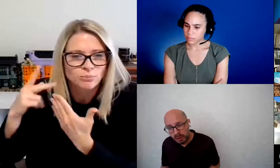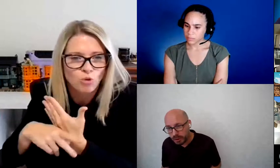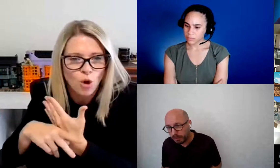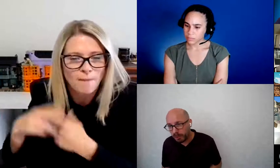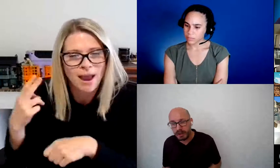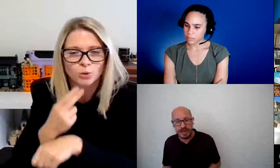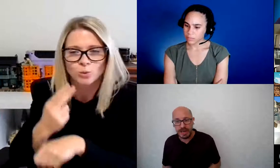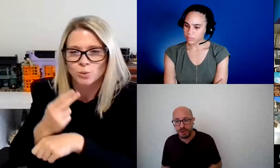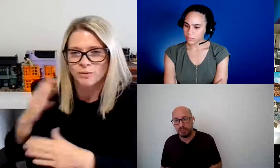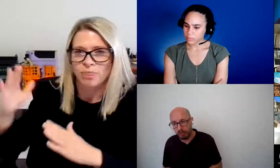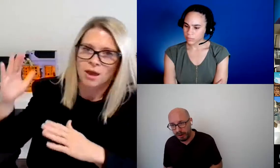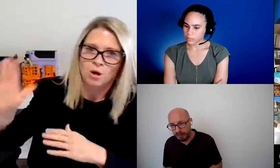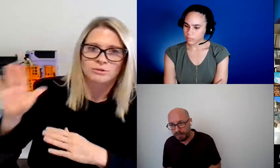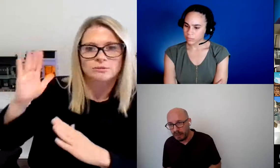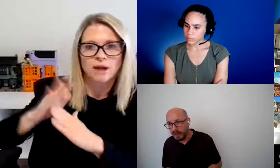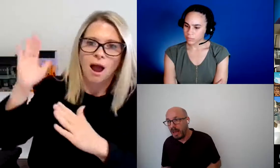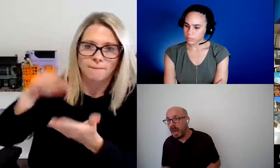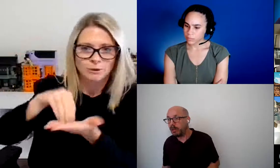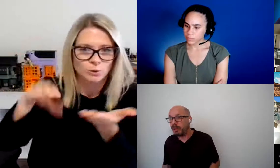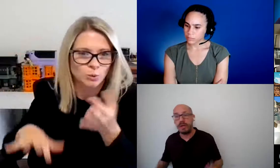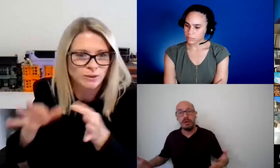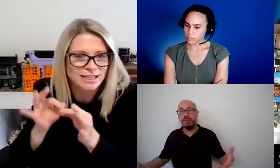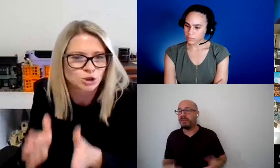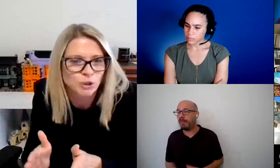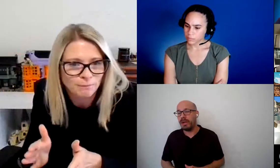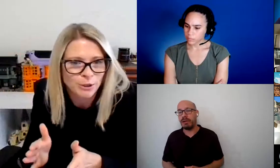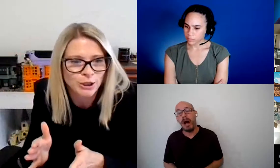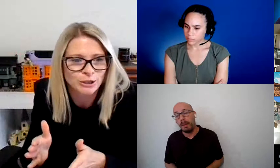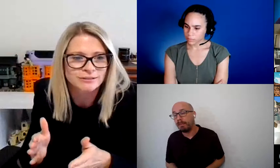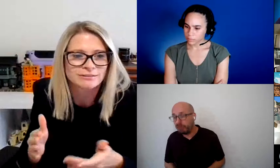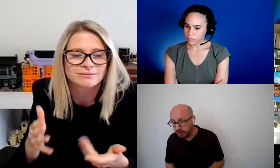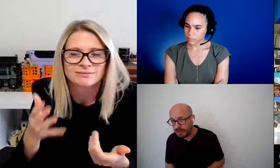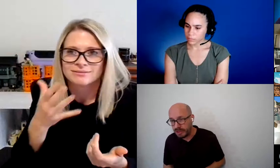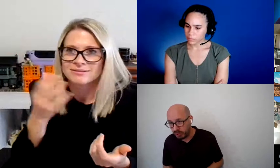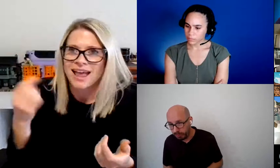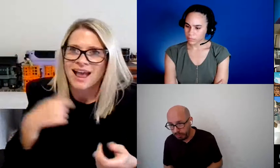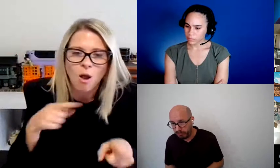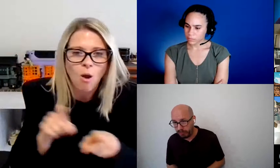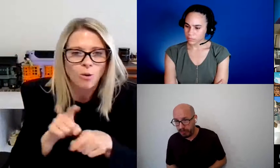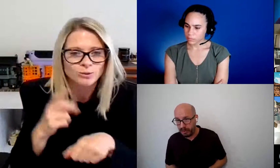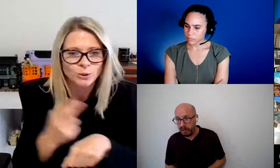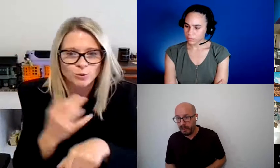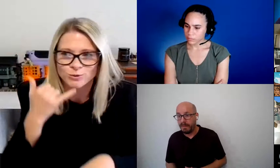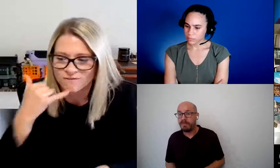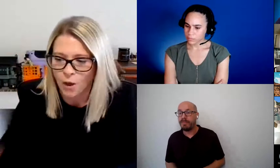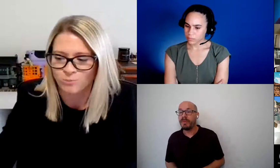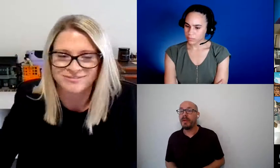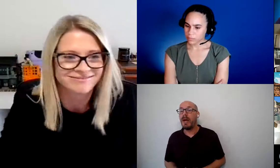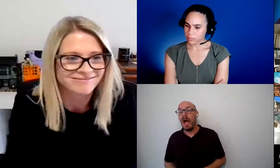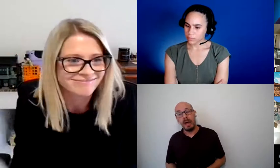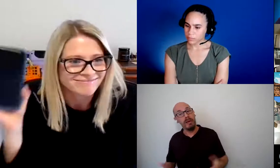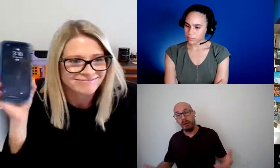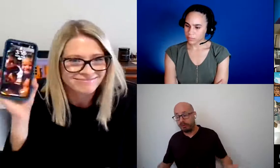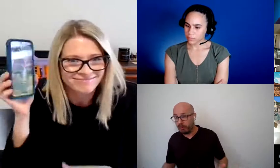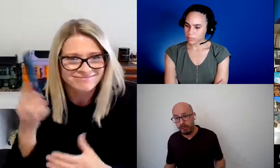local interpreting education program, and we used some of their top student interpreters, and we also